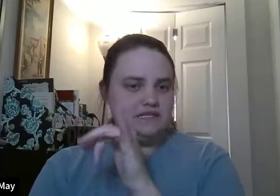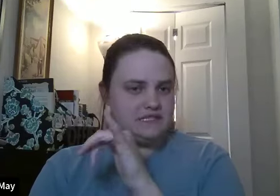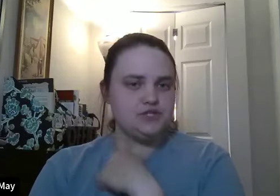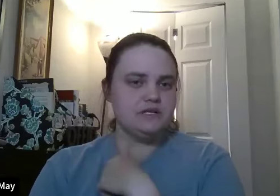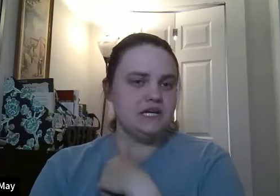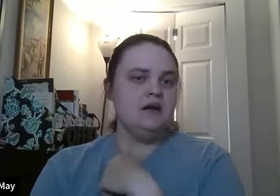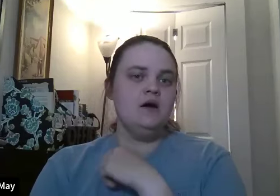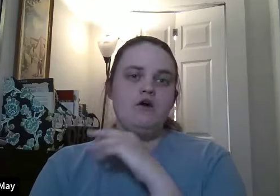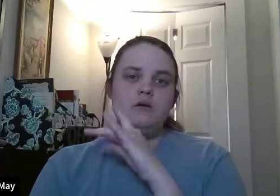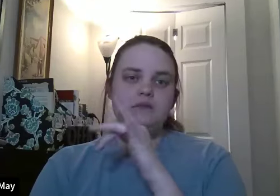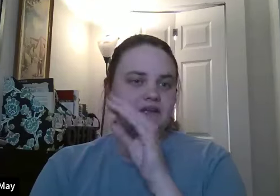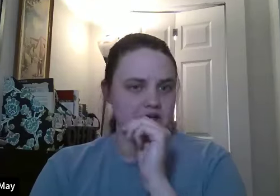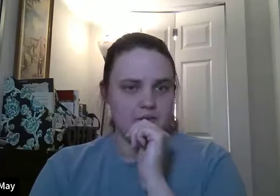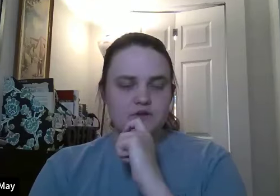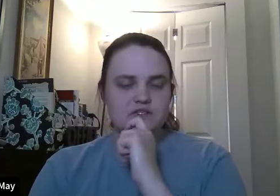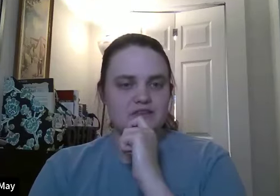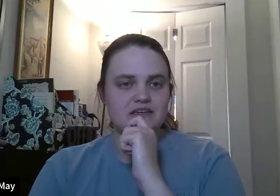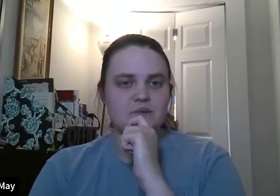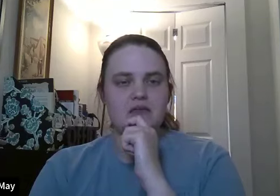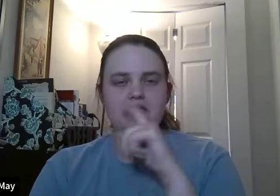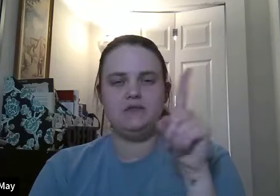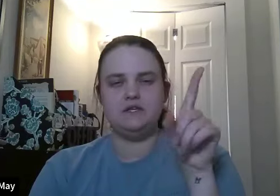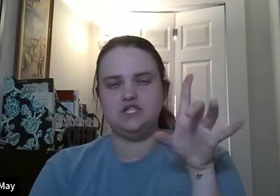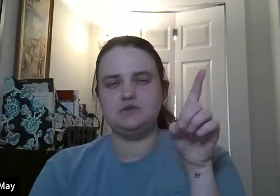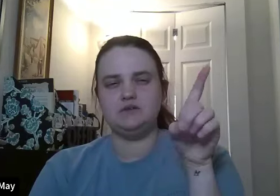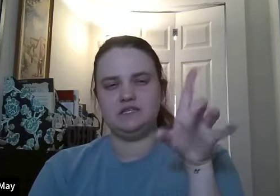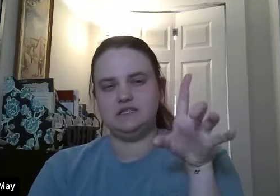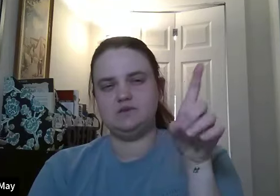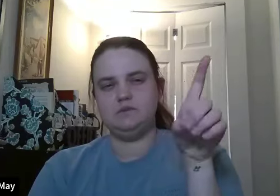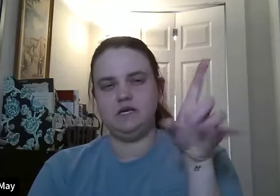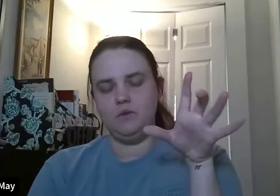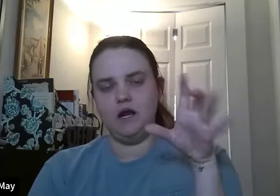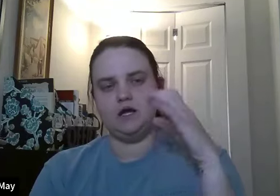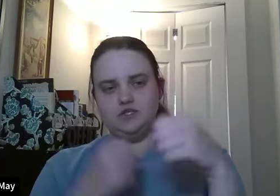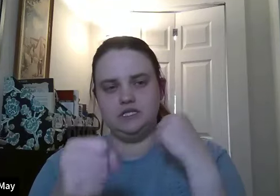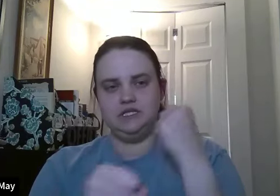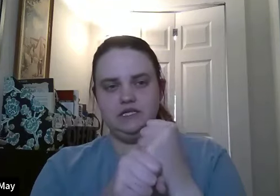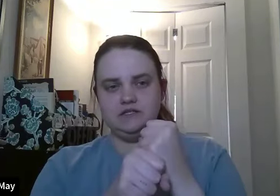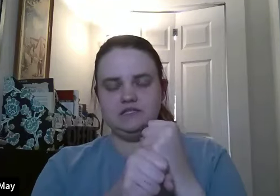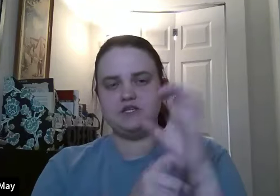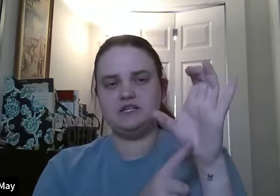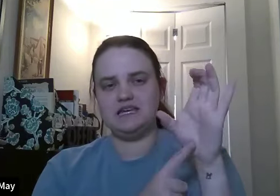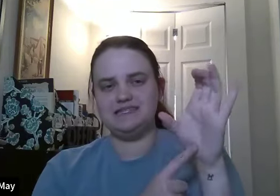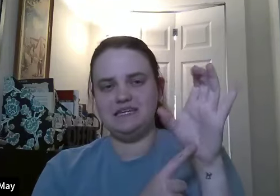like century or a millennium, those sort of things. But I think the general census would be 100 years, especially because that Okay. C,